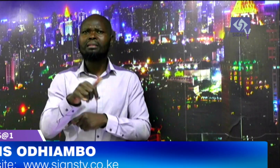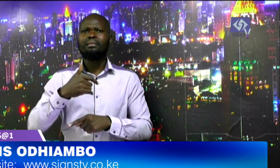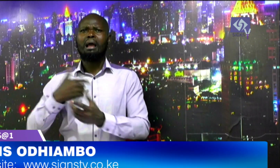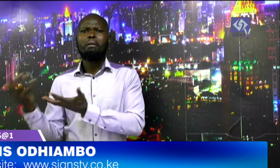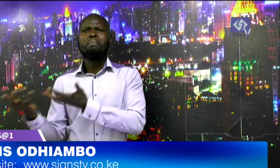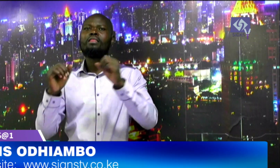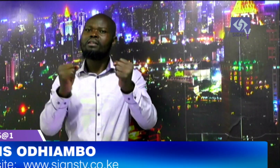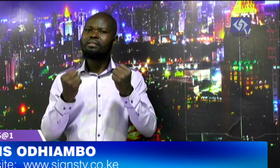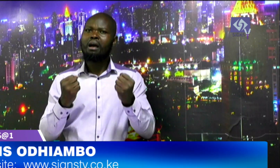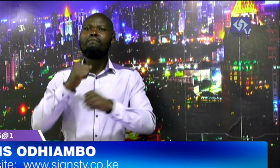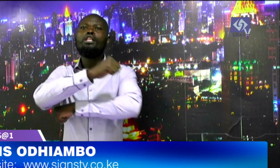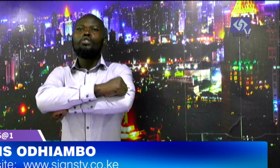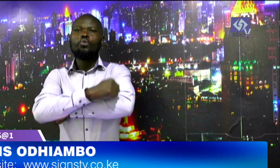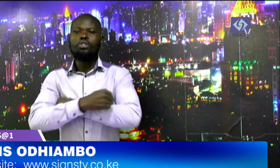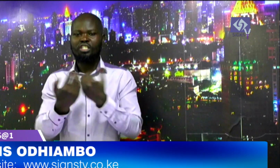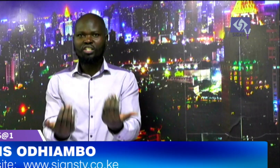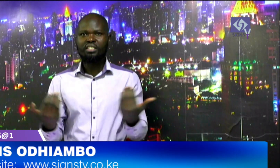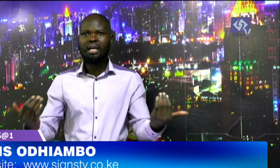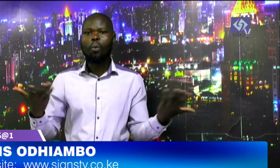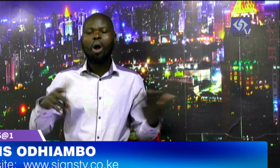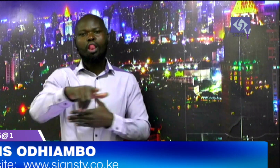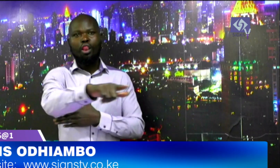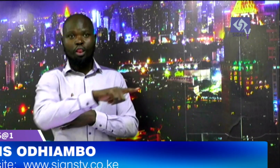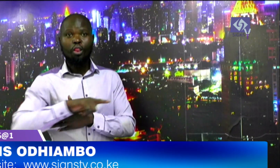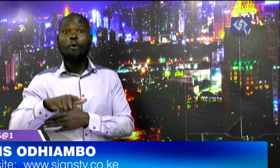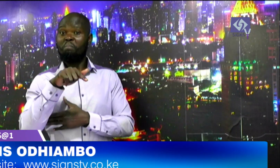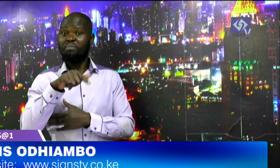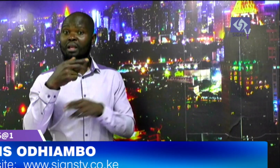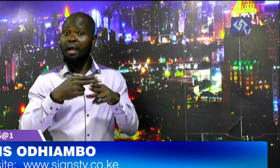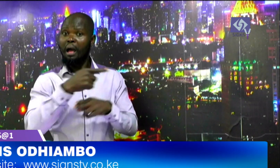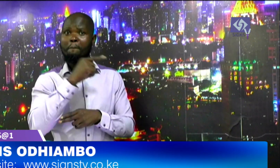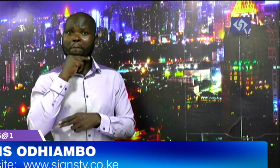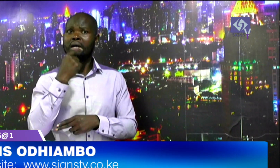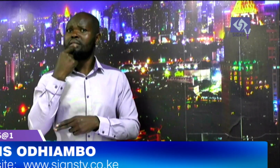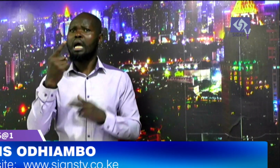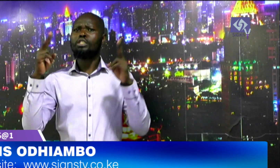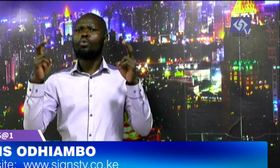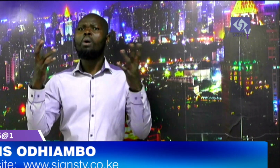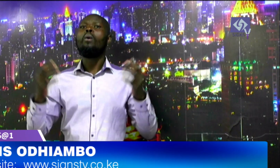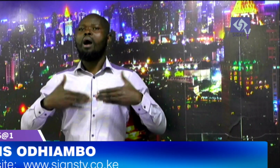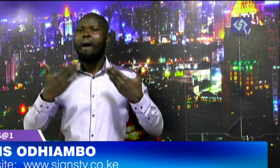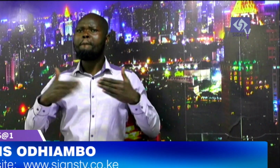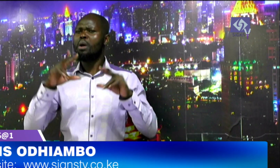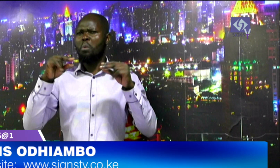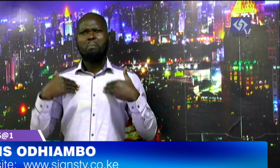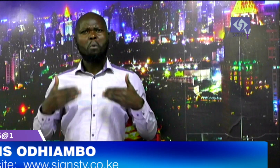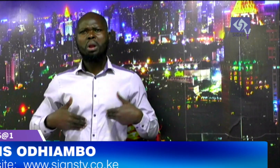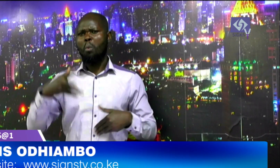speedily responding to the banditry attacks in Baringo South that brought to safety school children and the locals. Governor